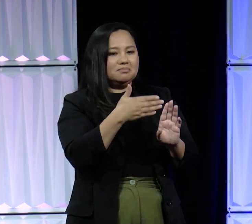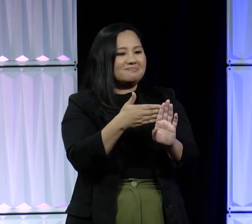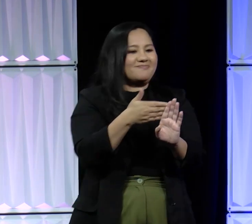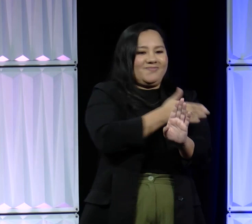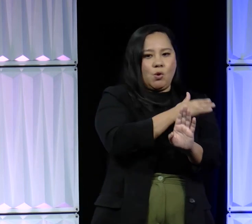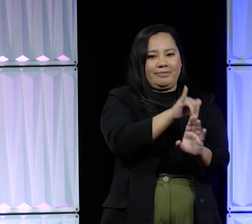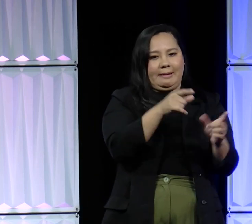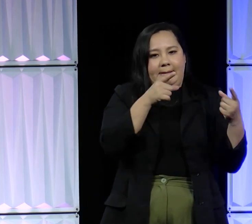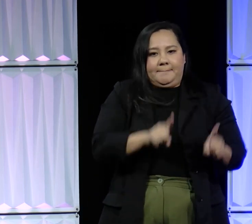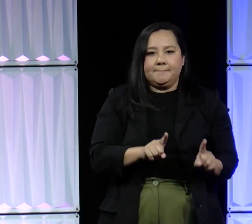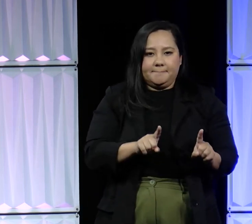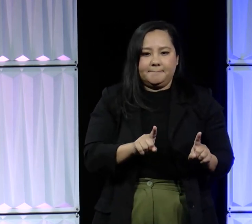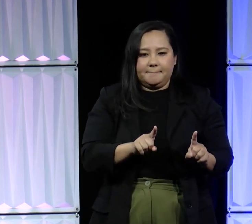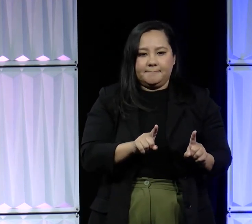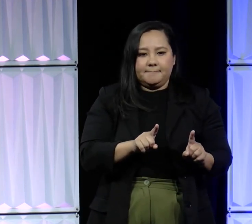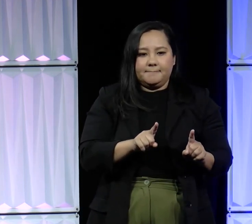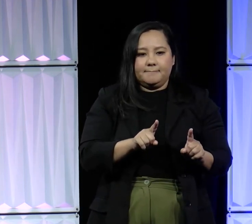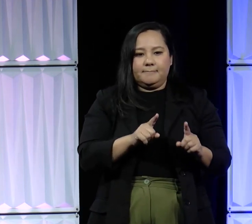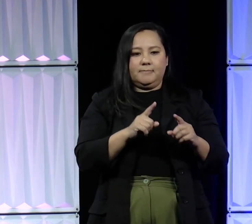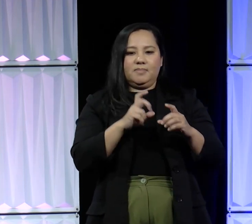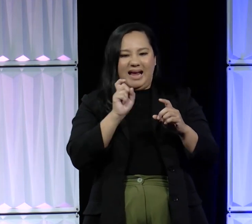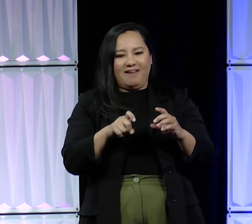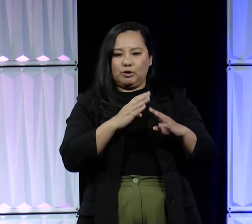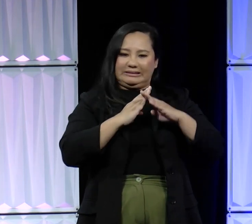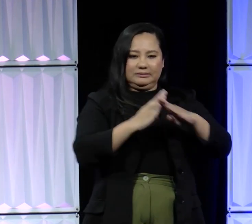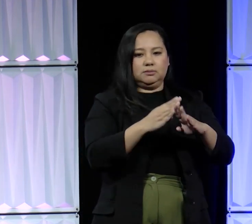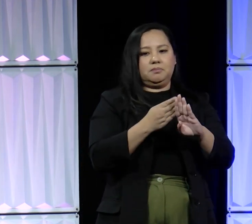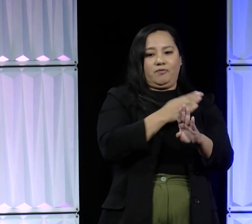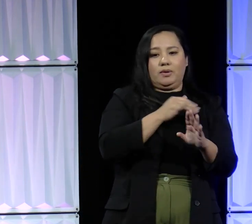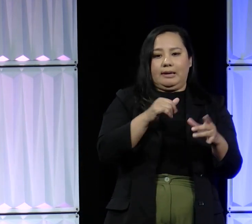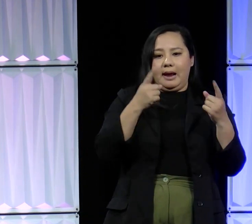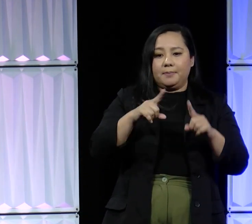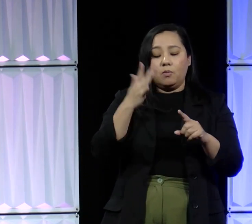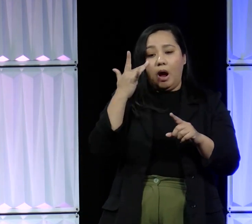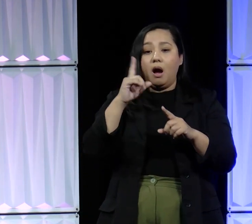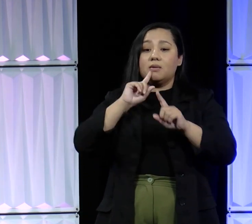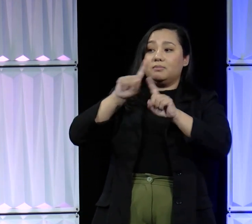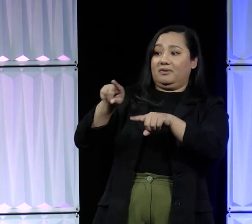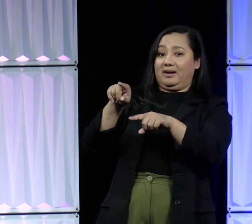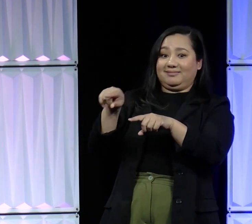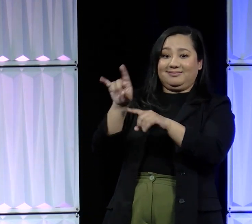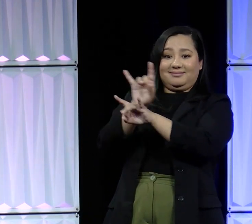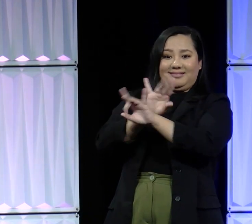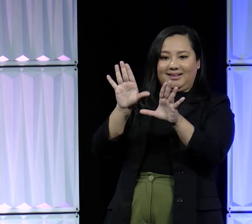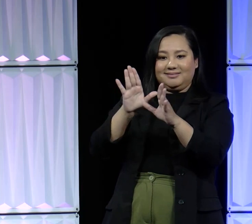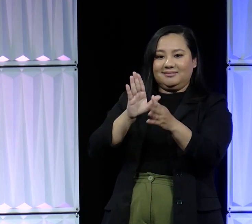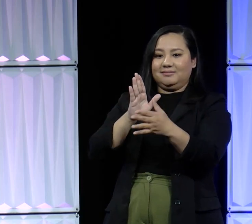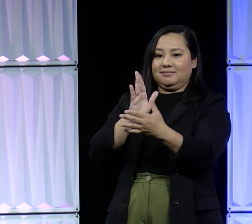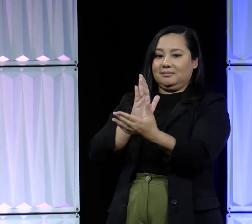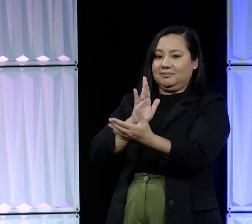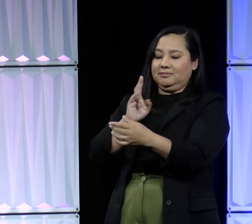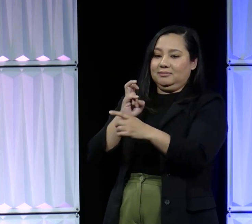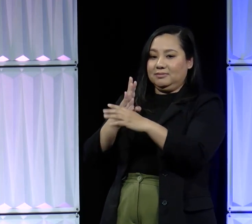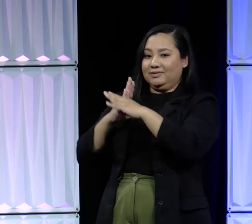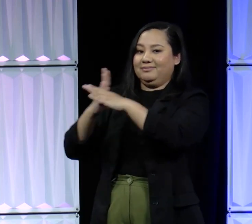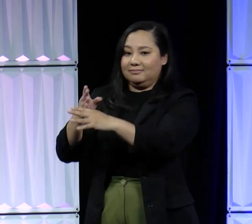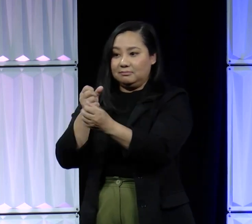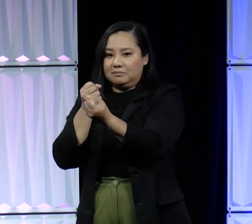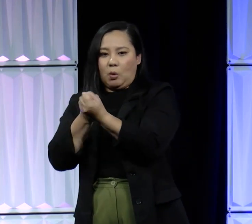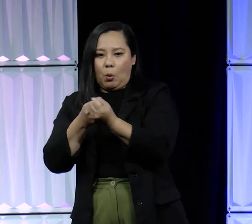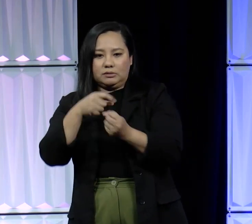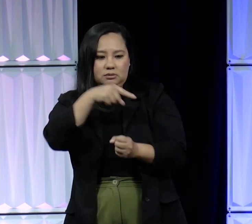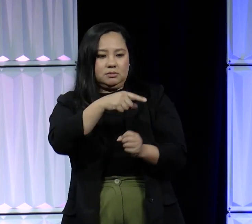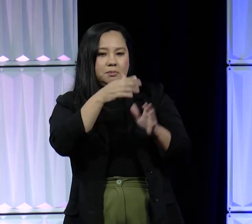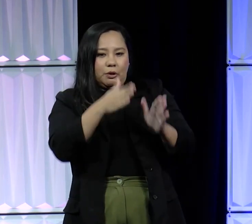violence that do what our current system fails to do, which is intervene in ways that support the person who experienced sexual